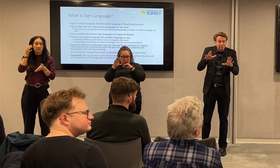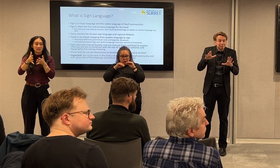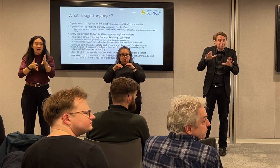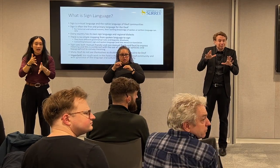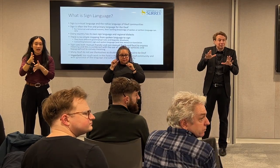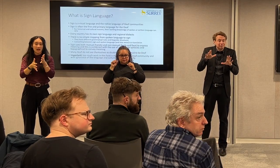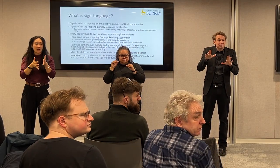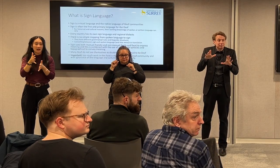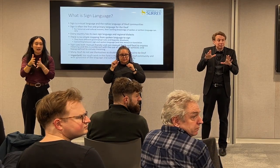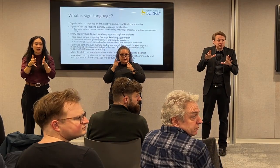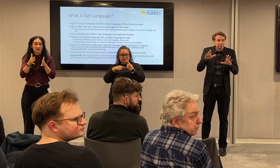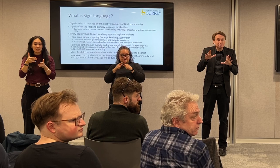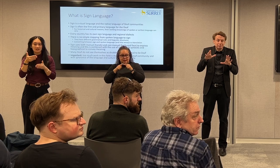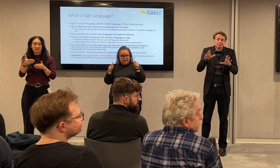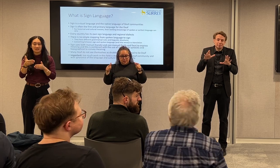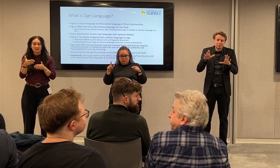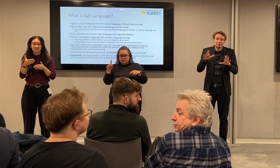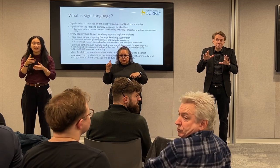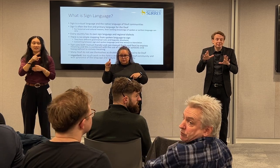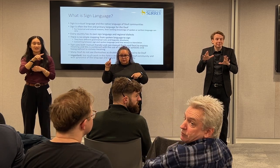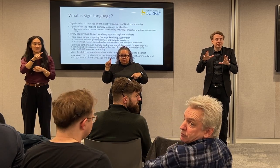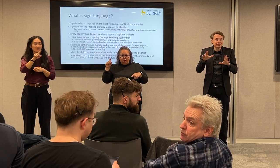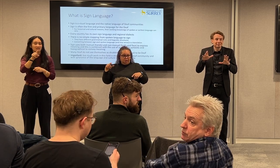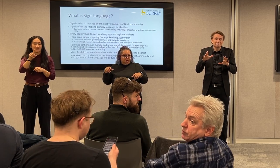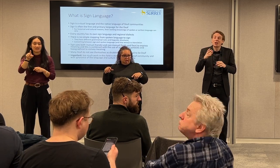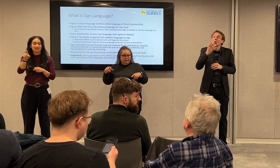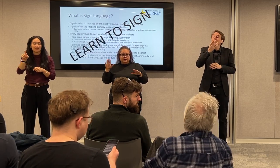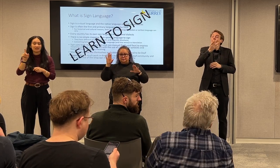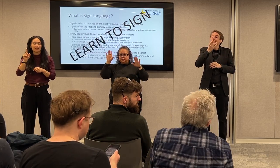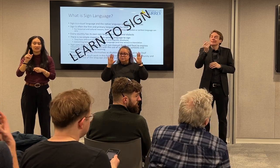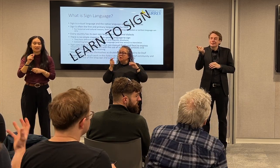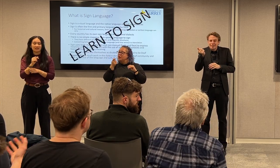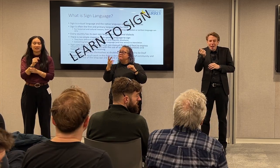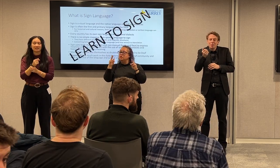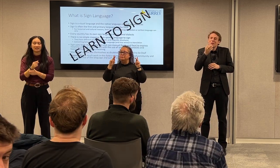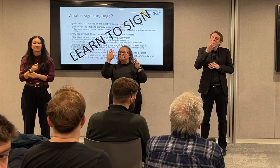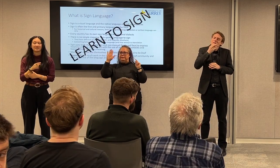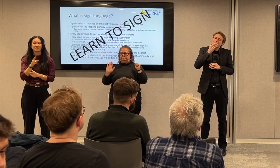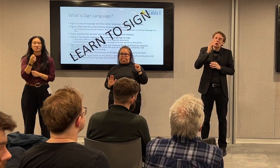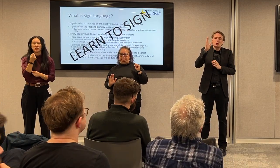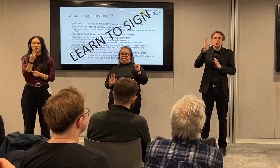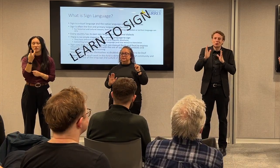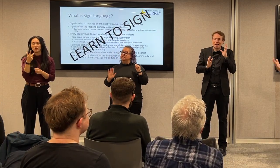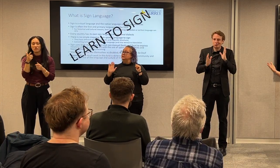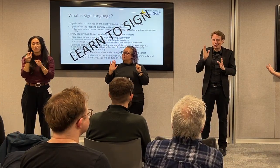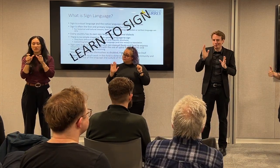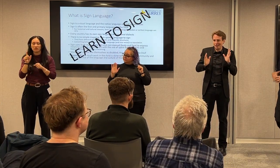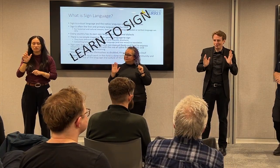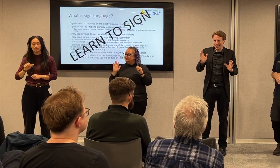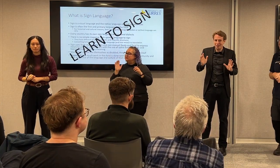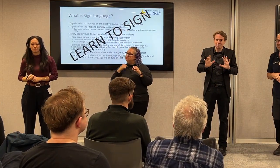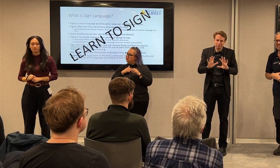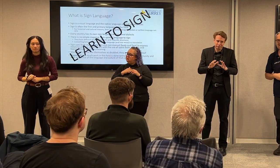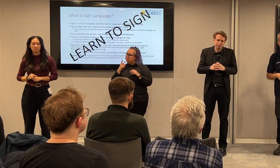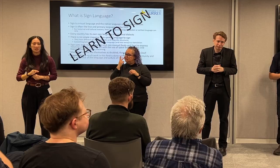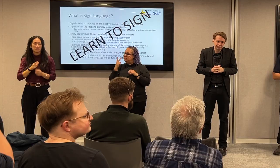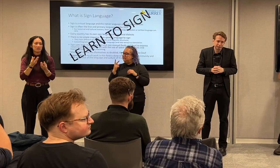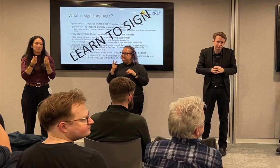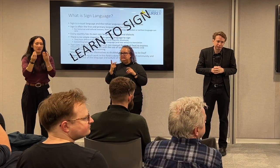Okay. So there was a few people there that put their hands down. And I think the key thing is, and we increasingly see